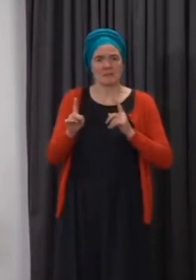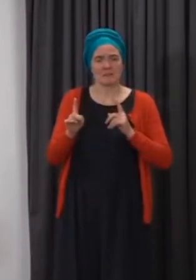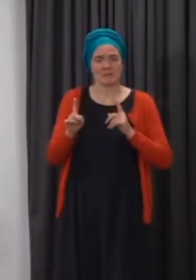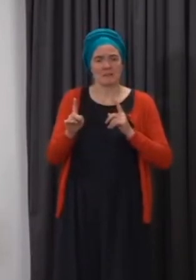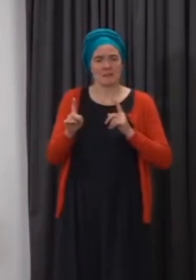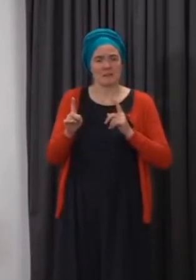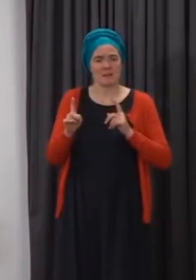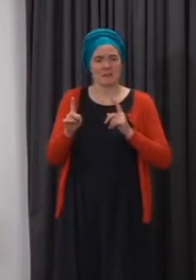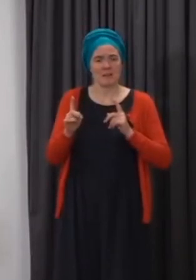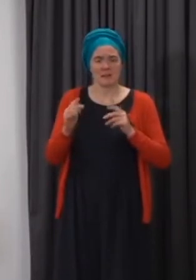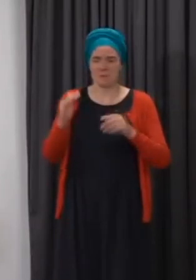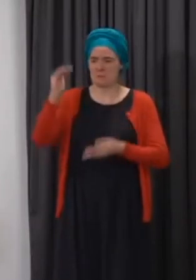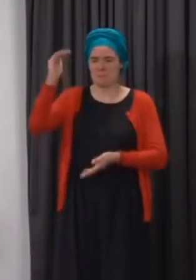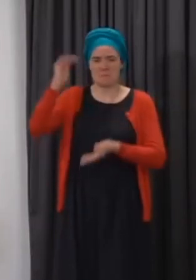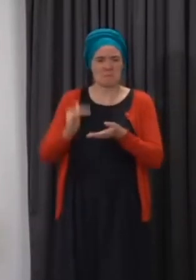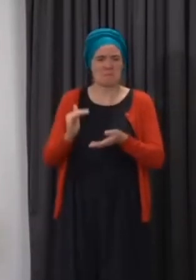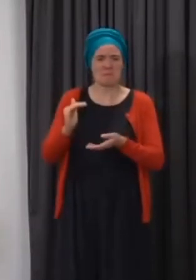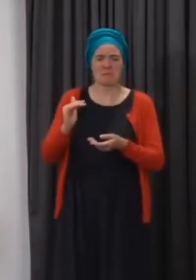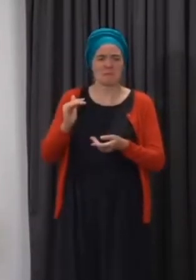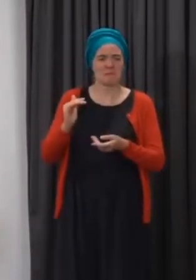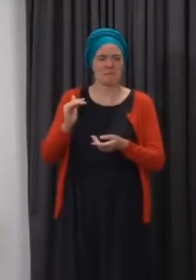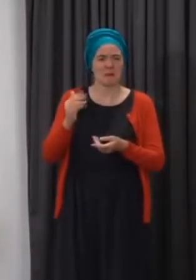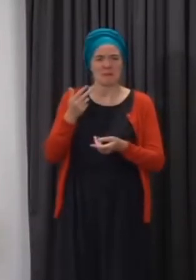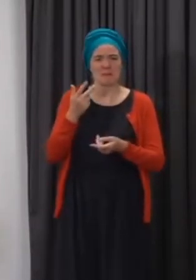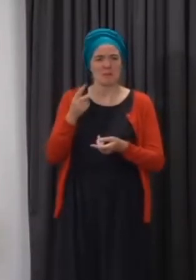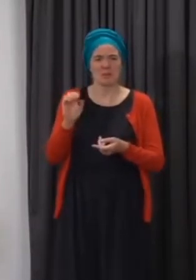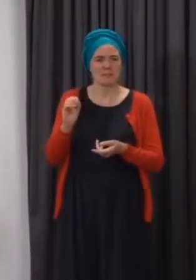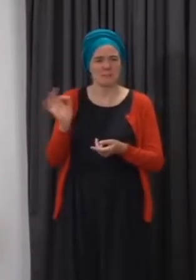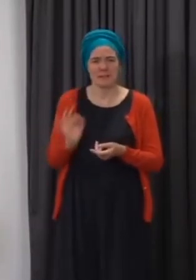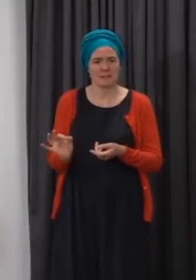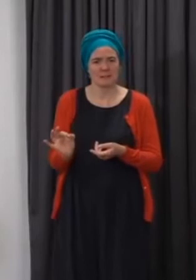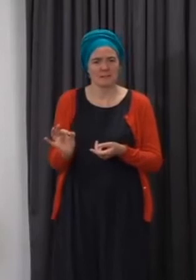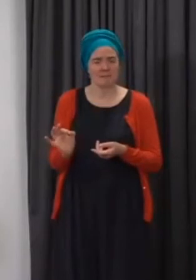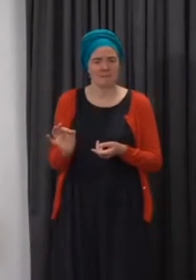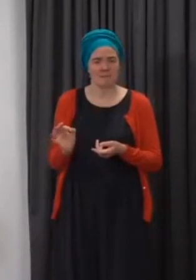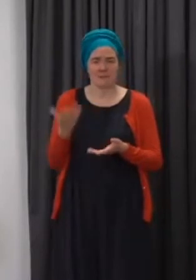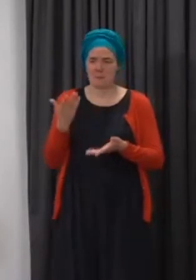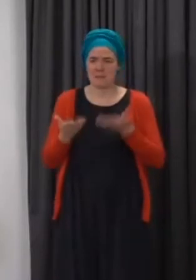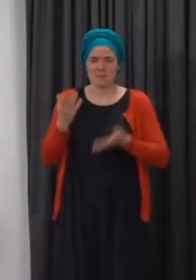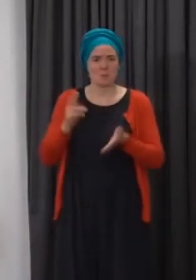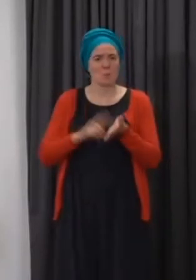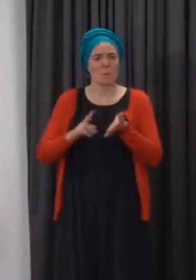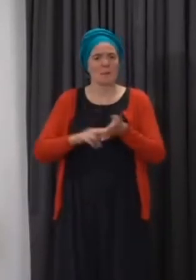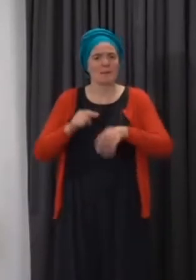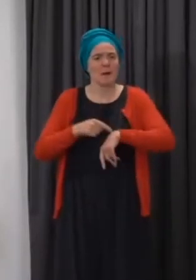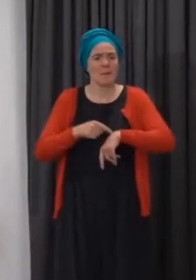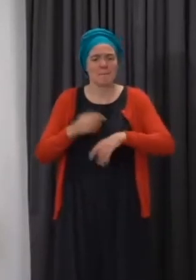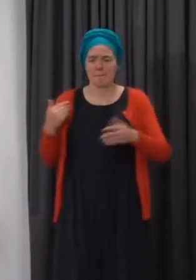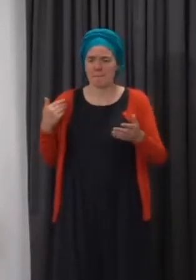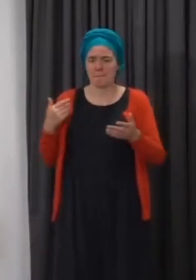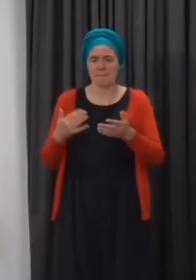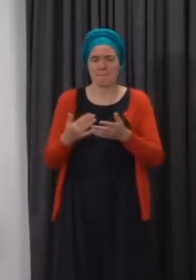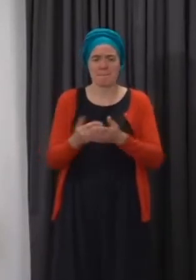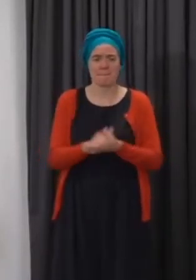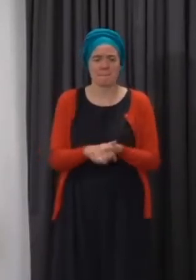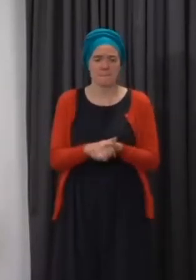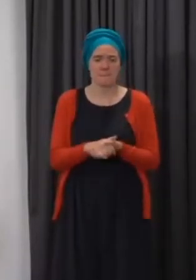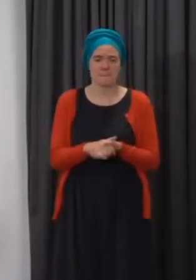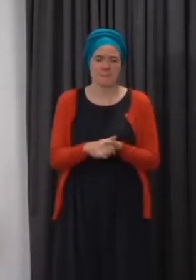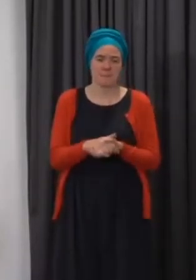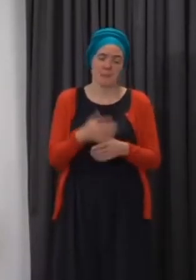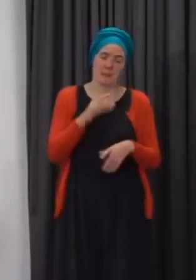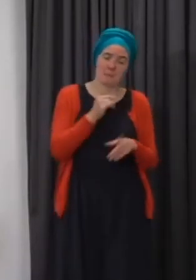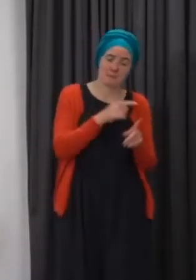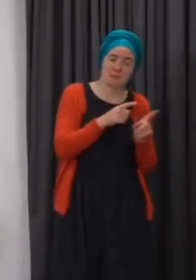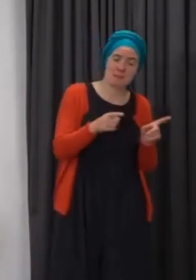down a third below what we would expect at the moment. And some of that will be for reasons that patients don't need to attend A&E and